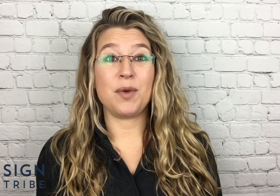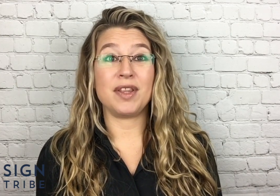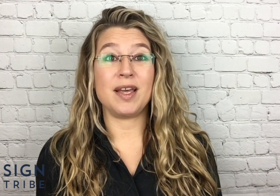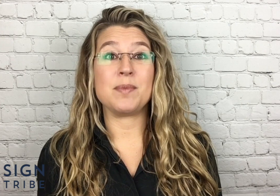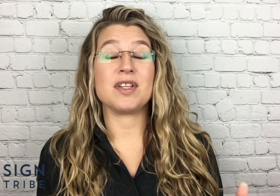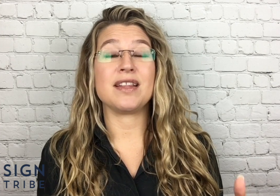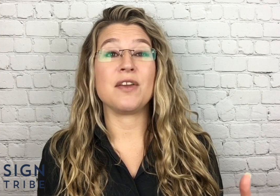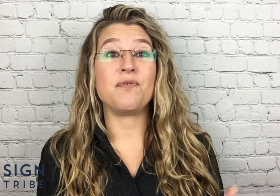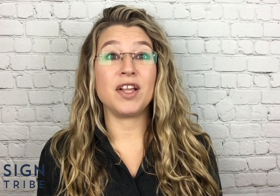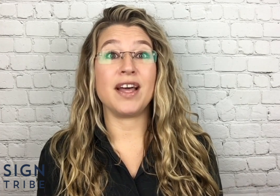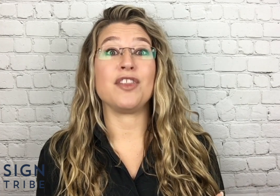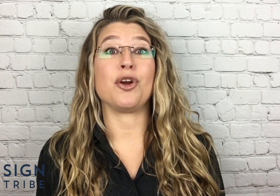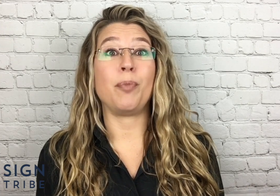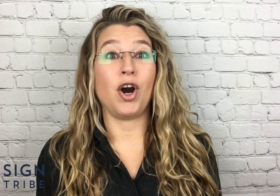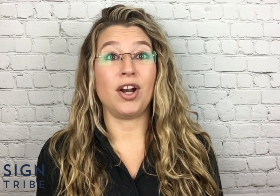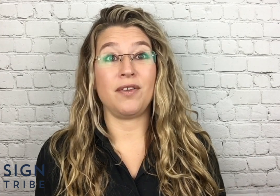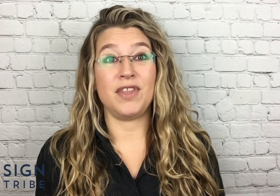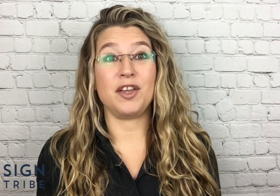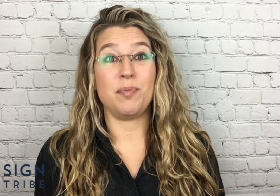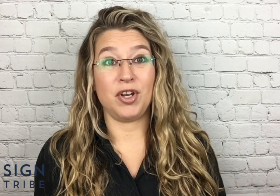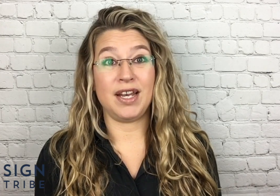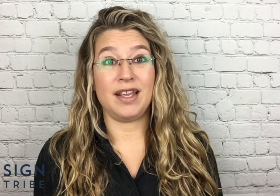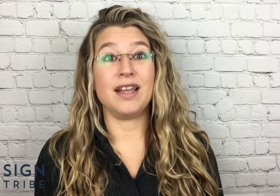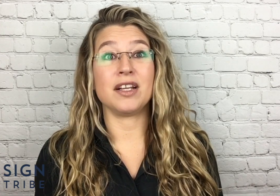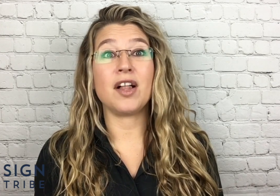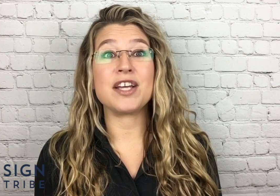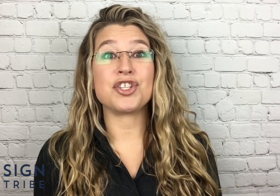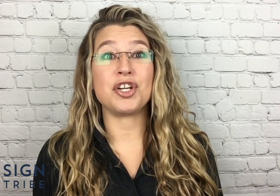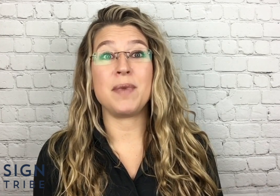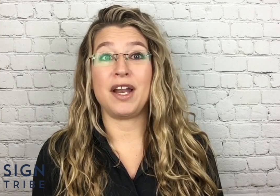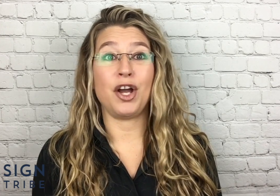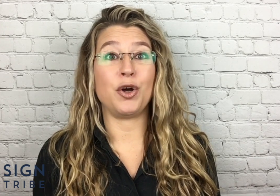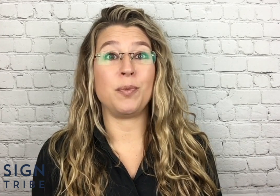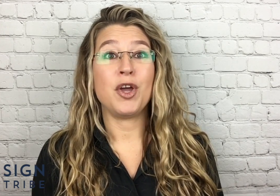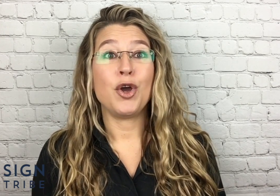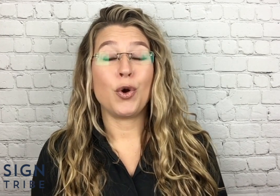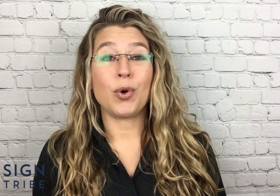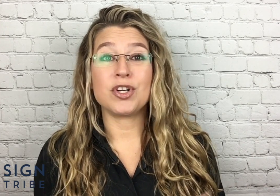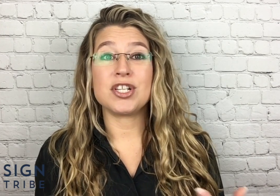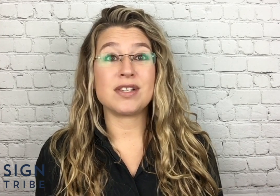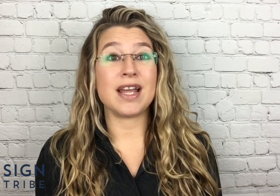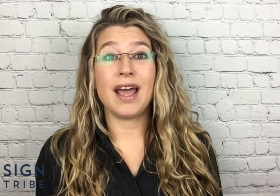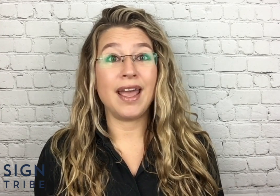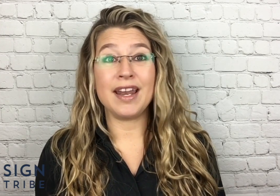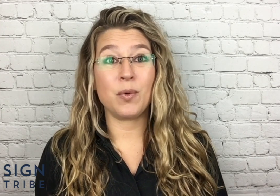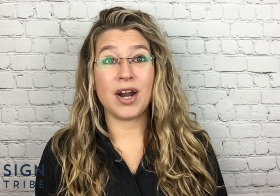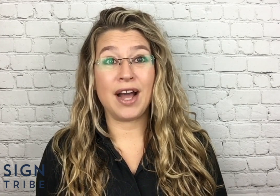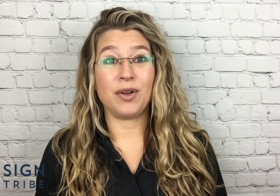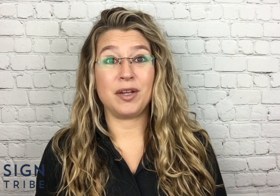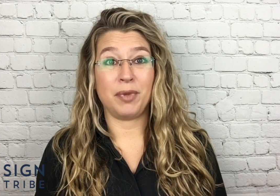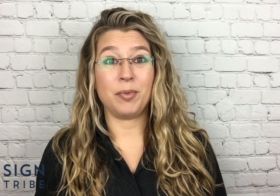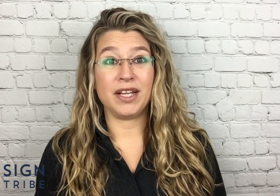them so that they feel like they're a part of the community in the classroom, at home, or just anywhere out in public as